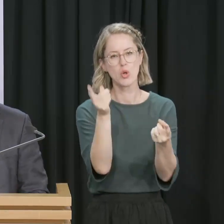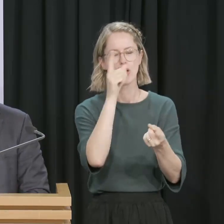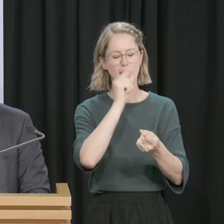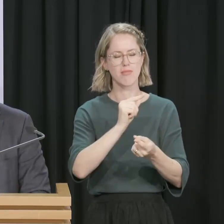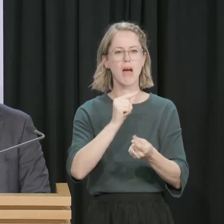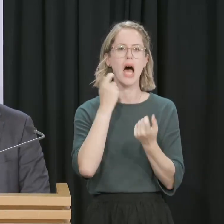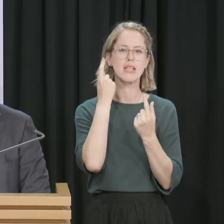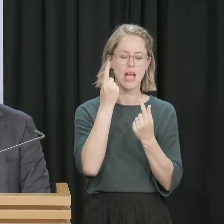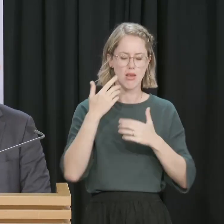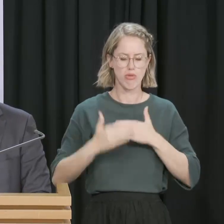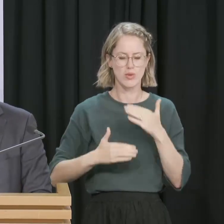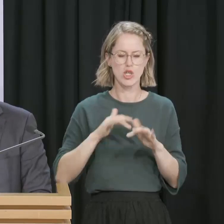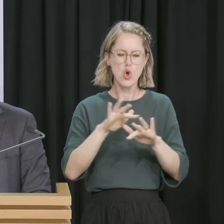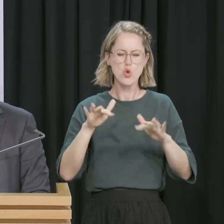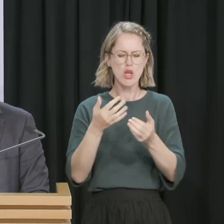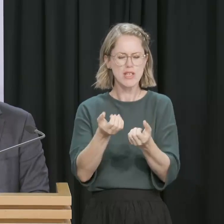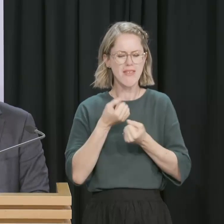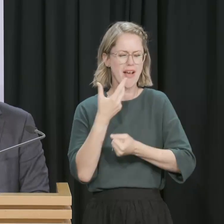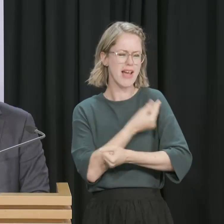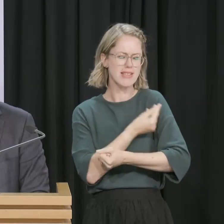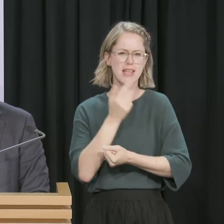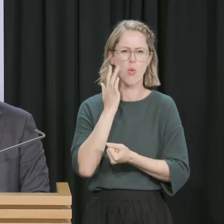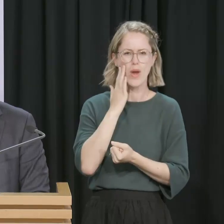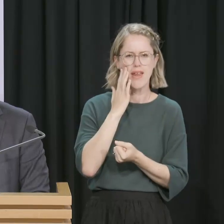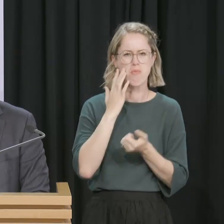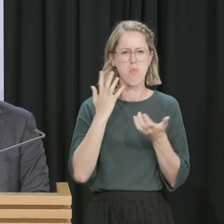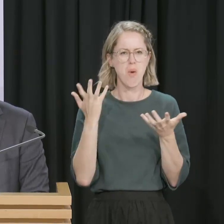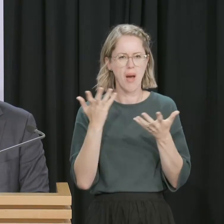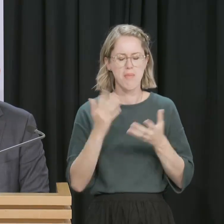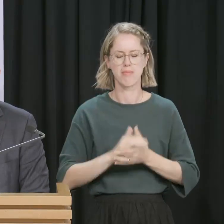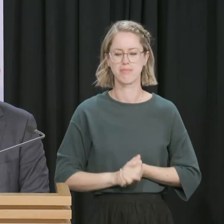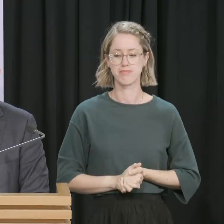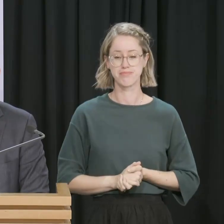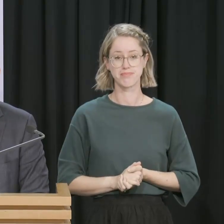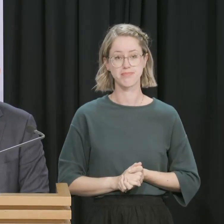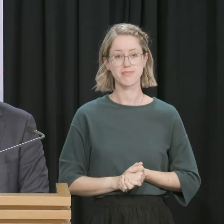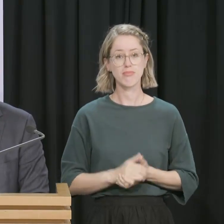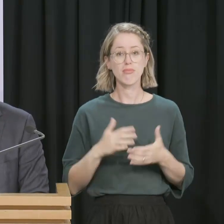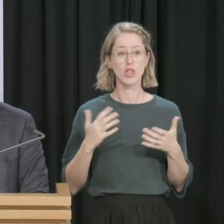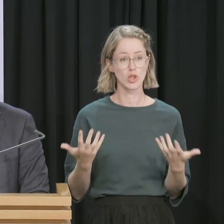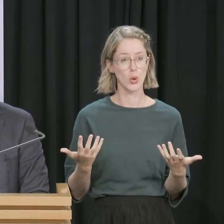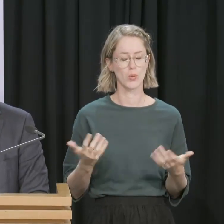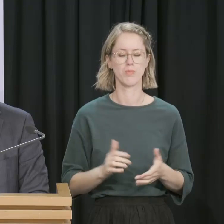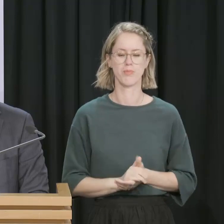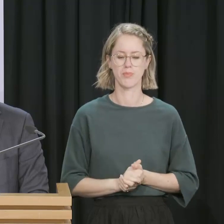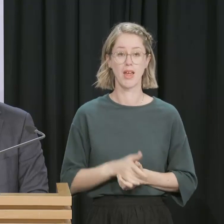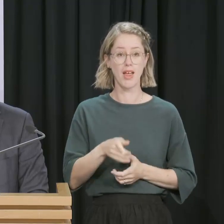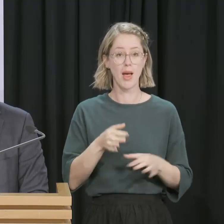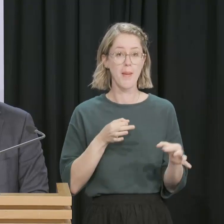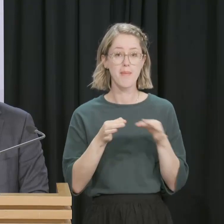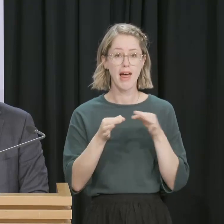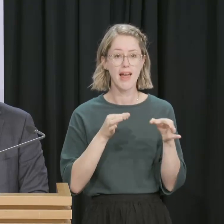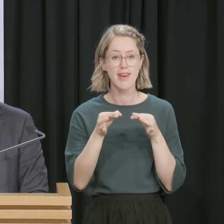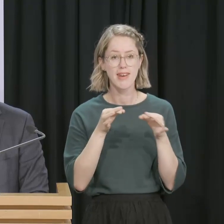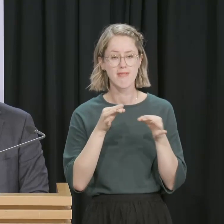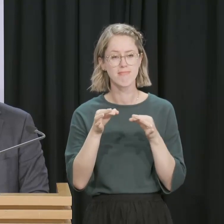transparently see who is getting a vaccine and why. In closing, the message here is simple. This plan